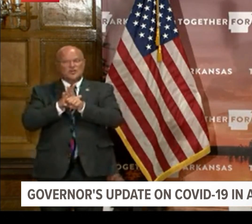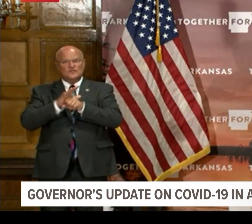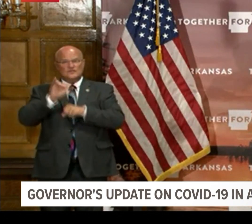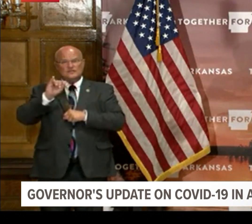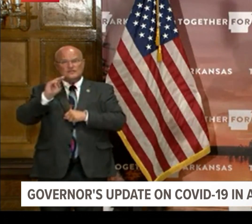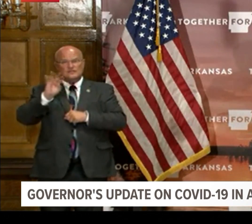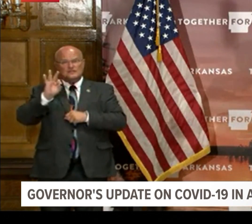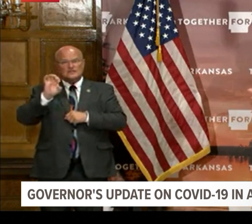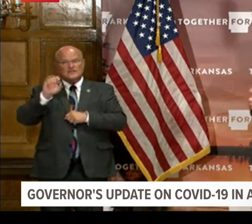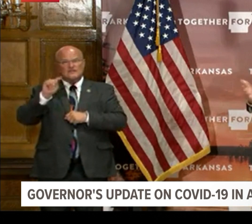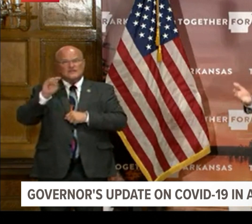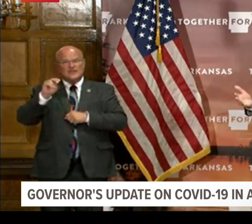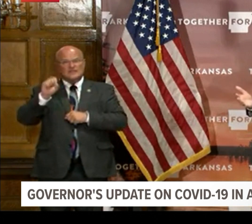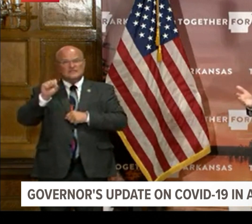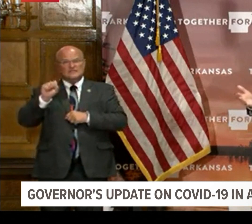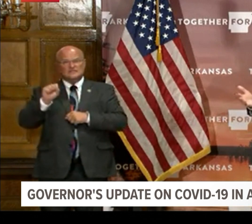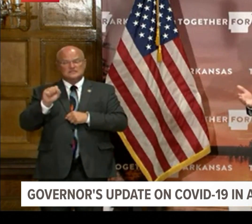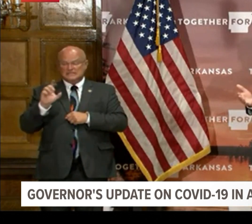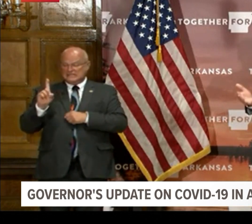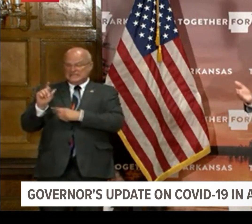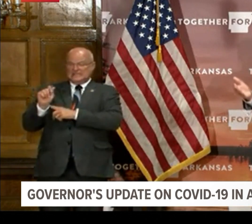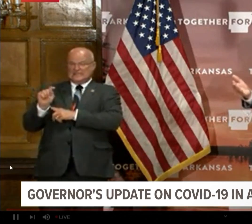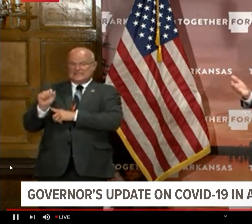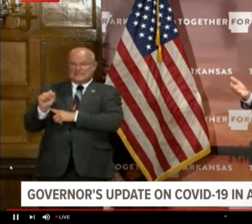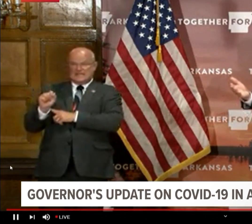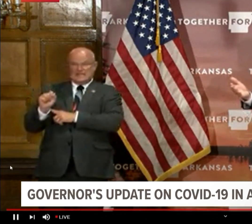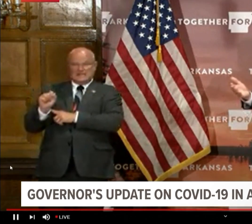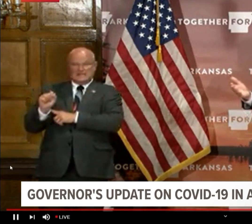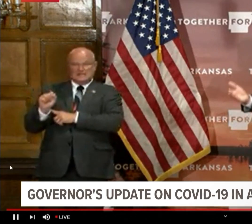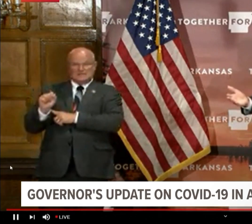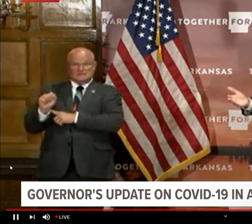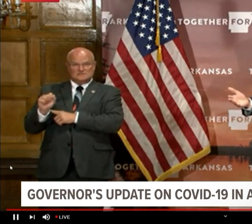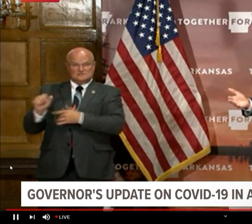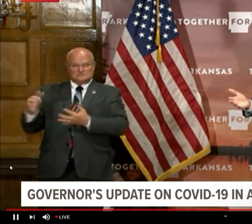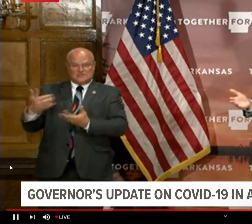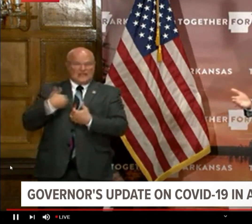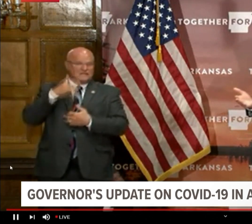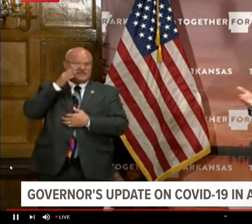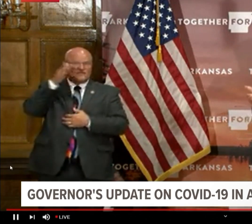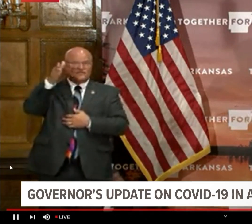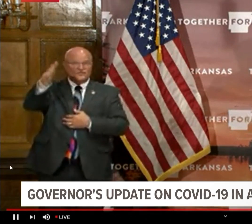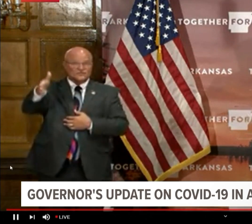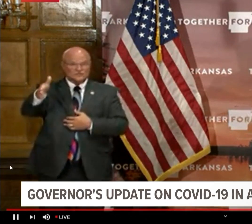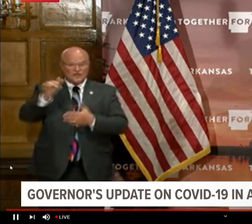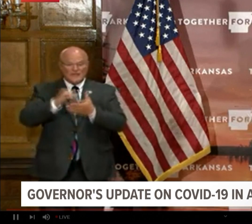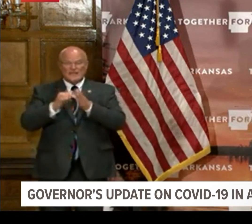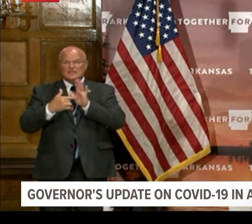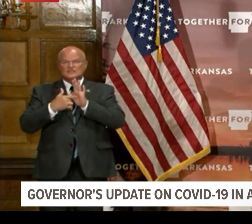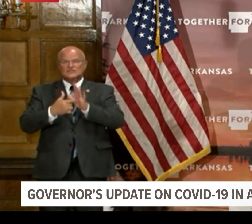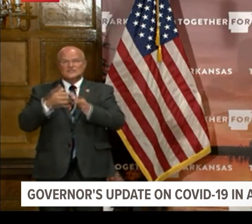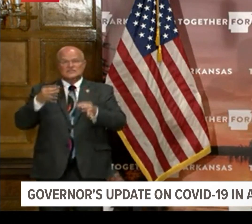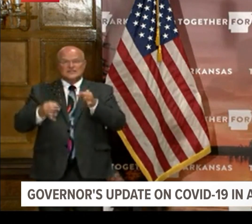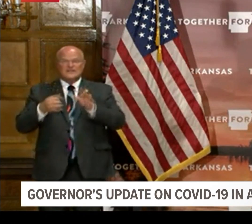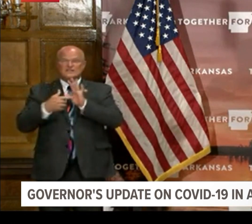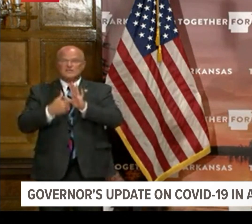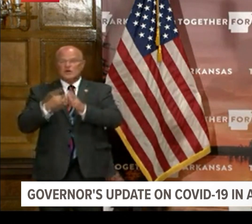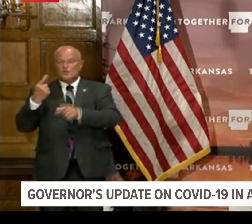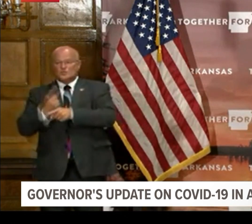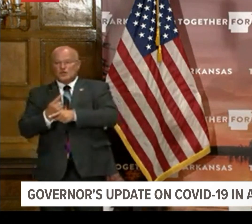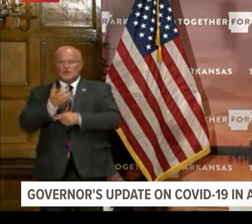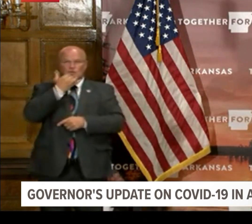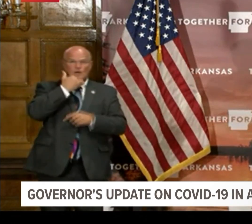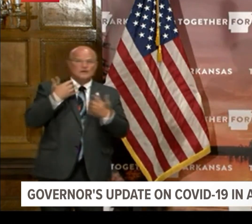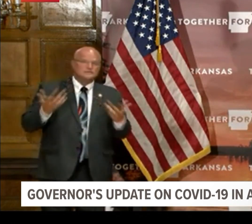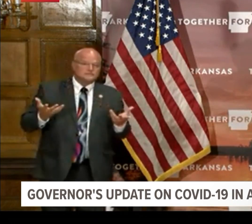there will be no data that we will be able to have in the future that shows whether the modeling is right or